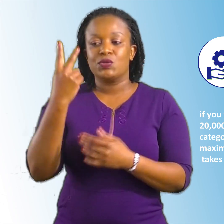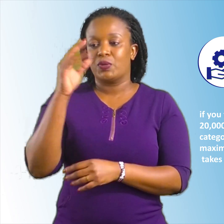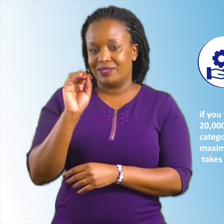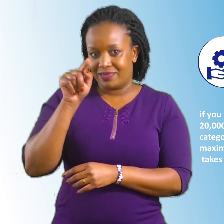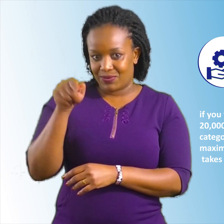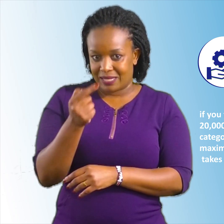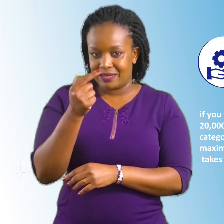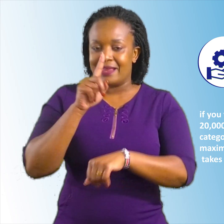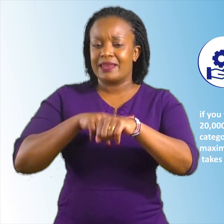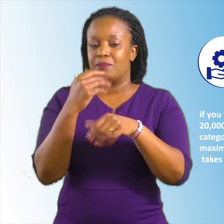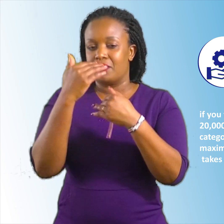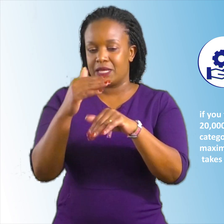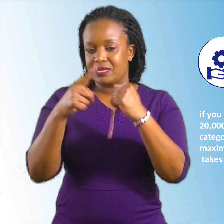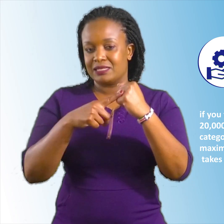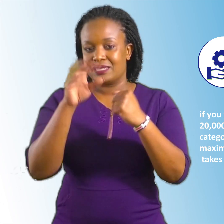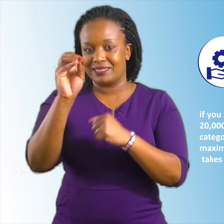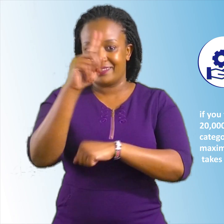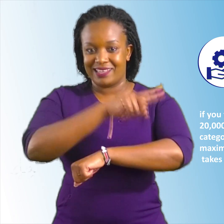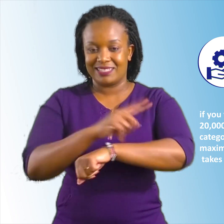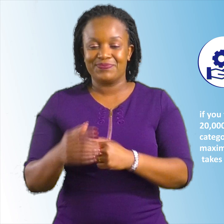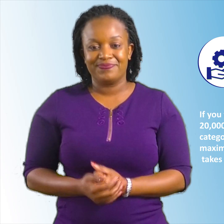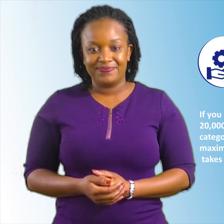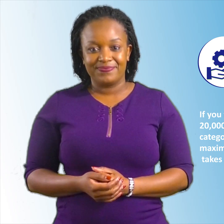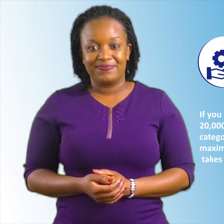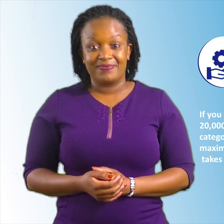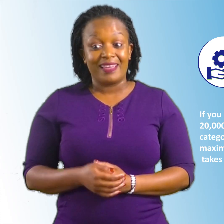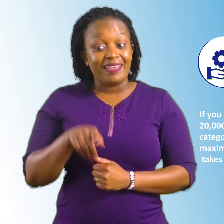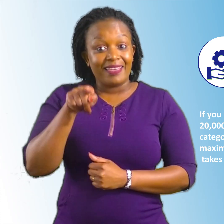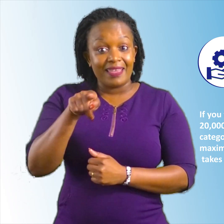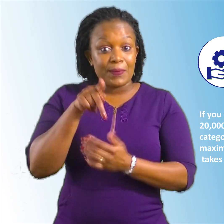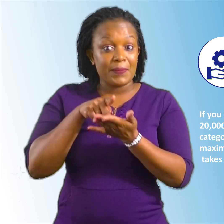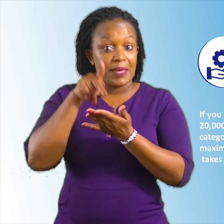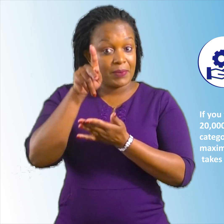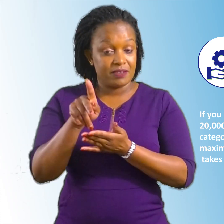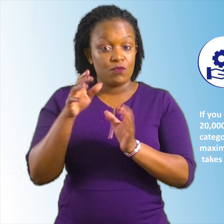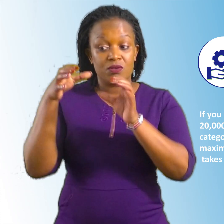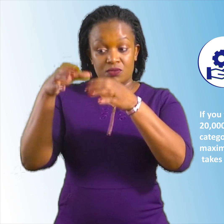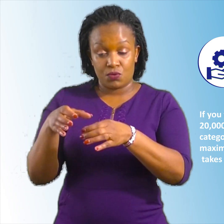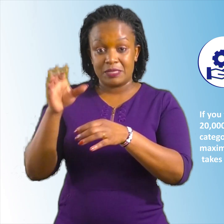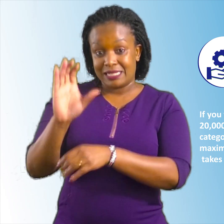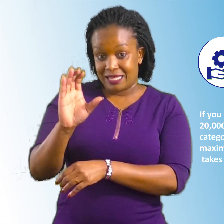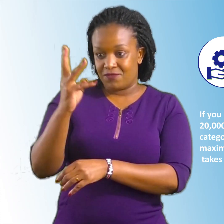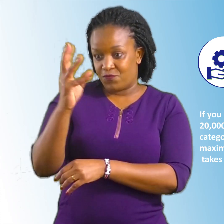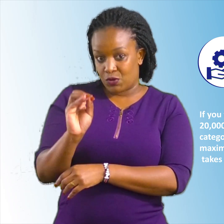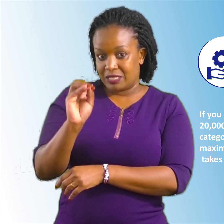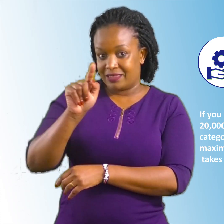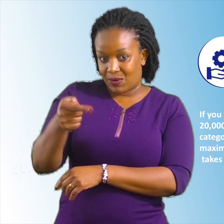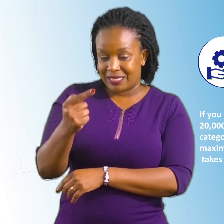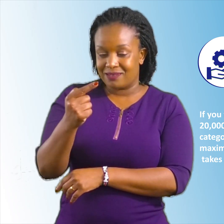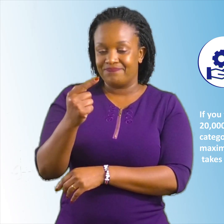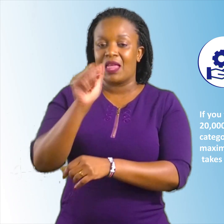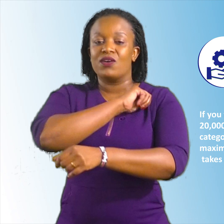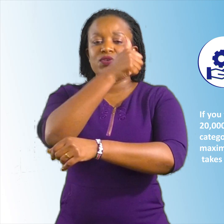$20,000 with a timeline of 60 days. The charge for Category C is $40,000 and